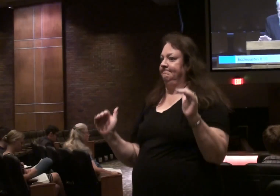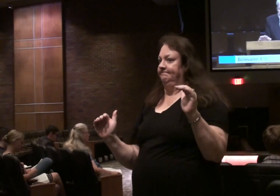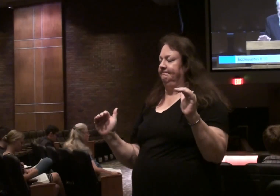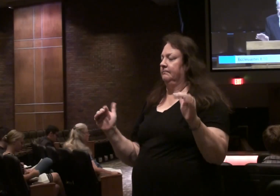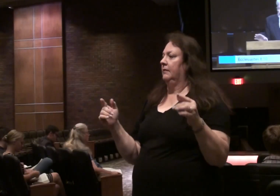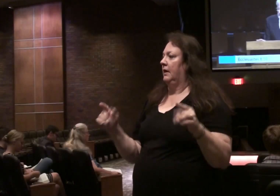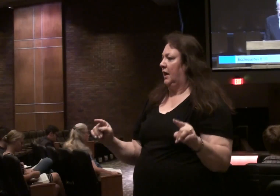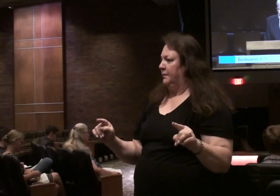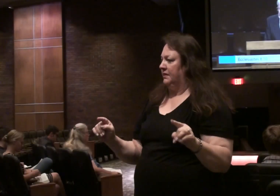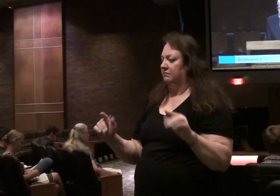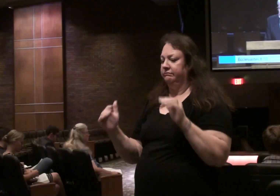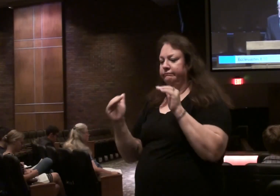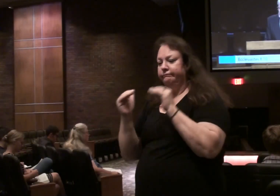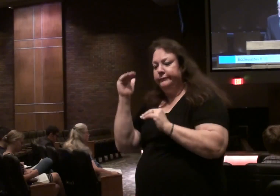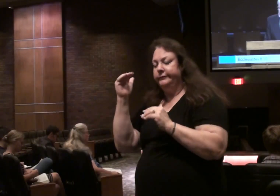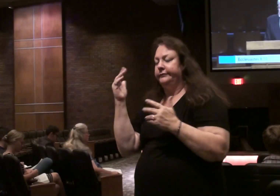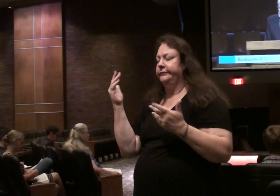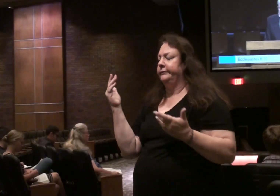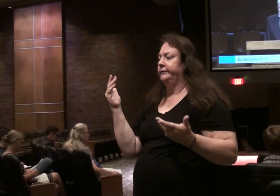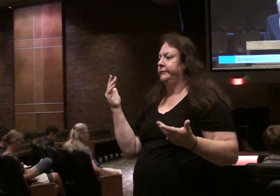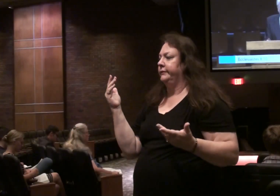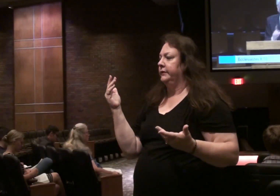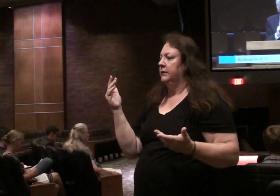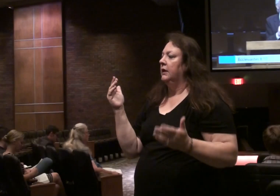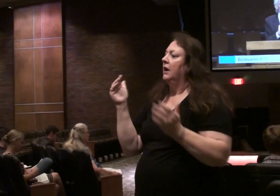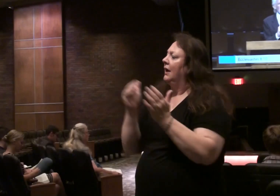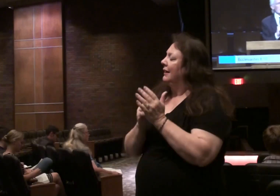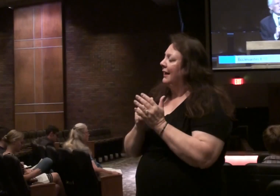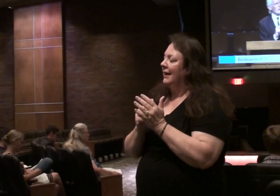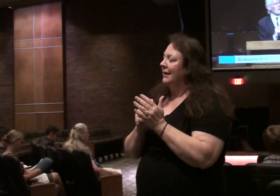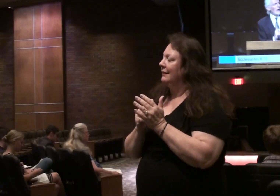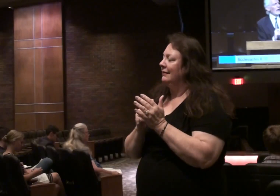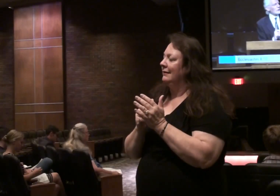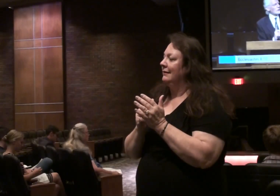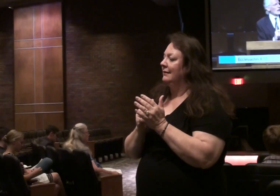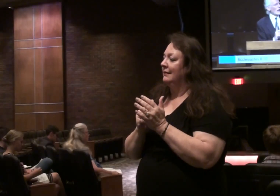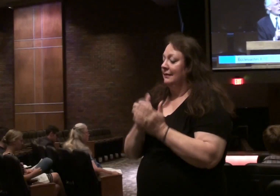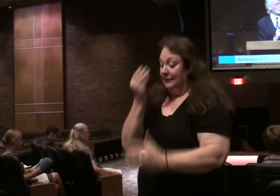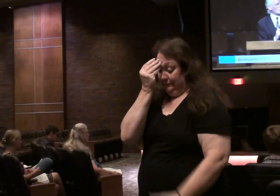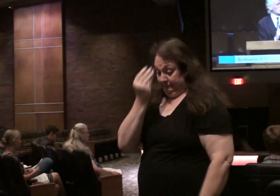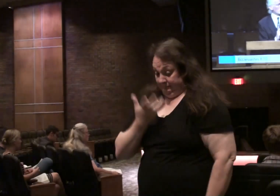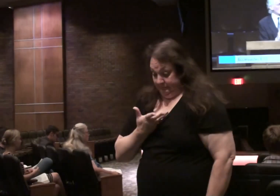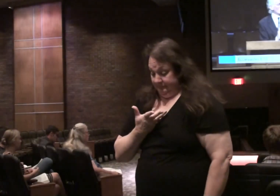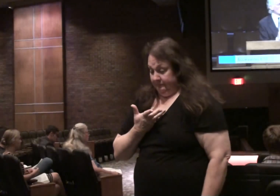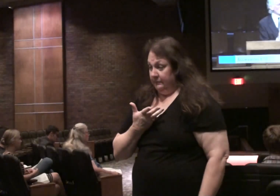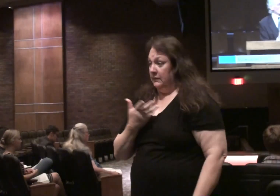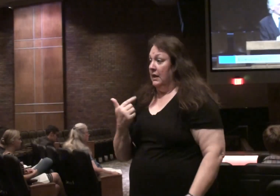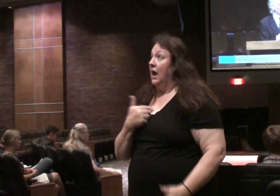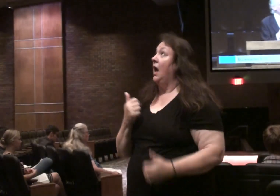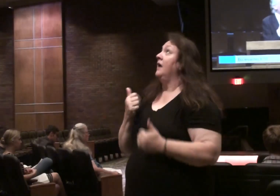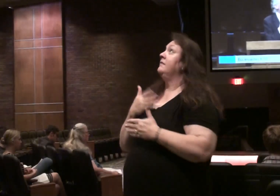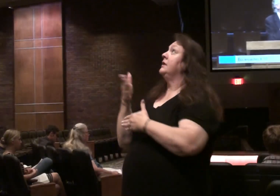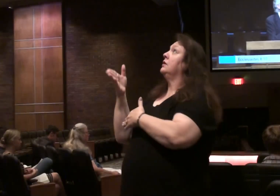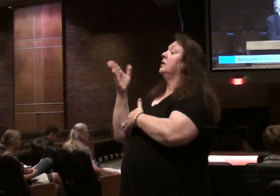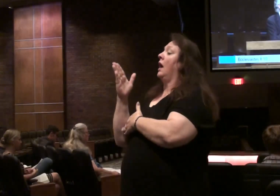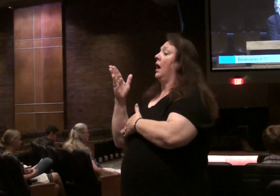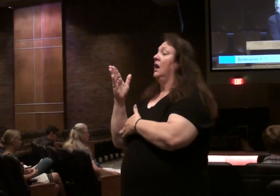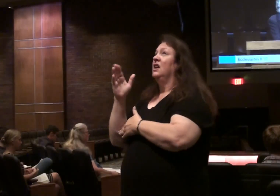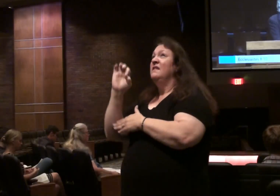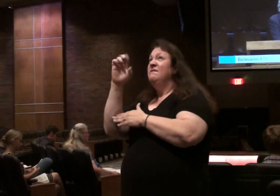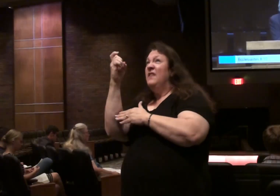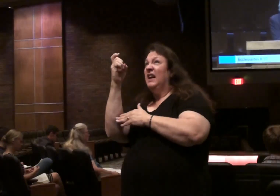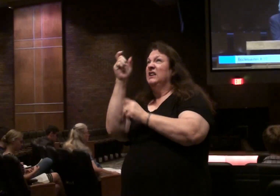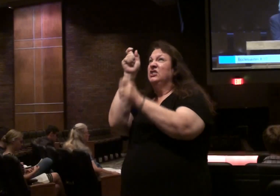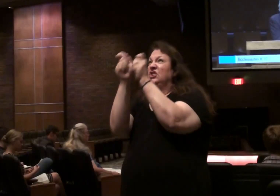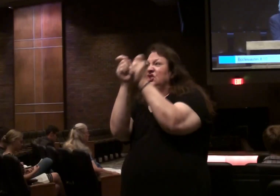injustices, unfairness. Again, he doesn't tell us as those who fear God to fix it